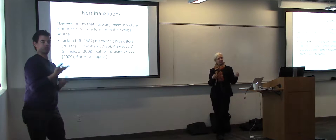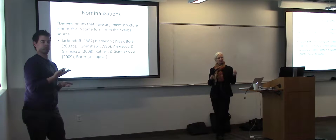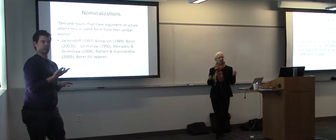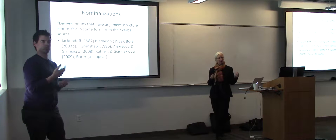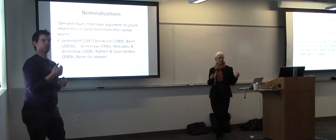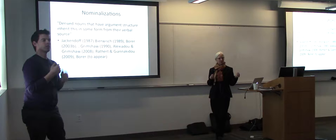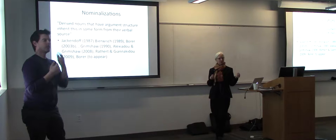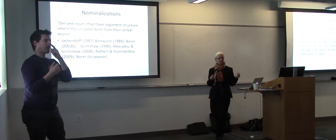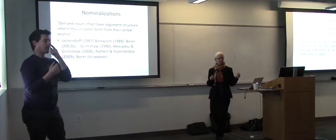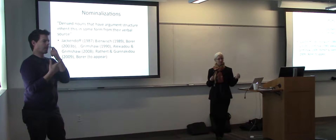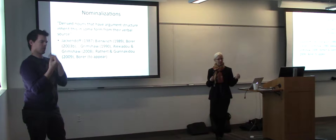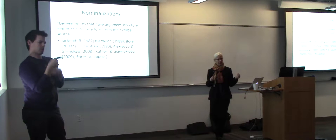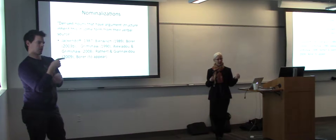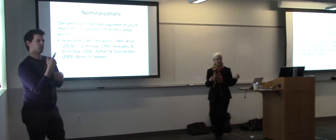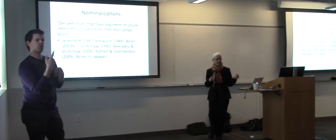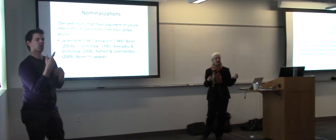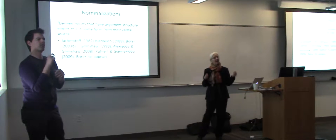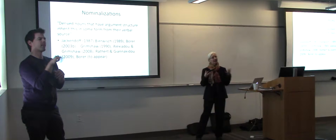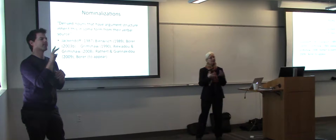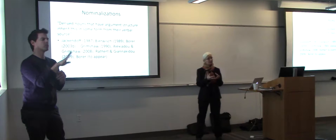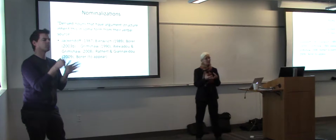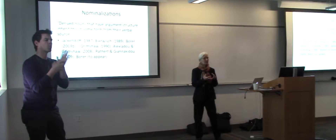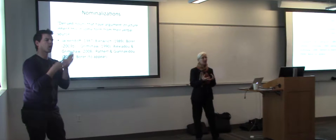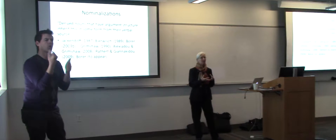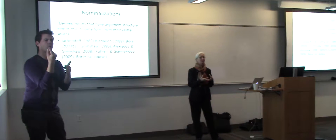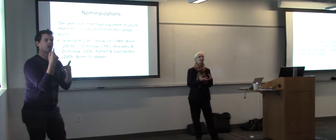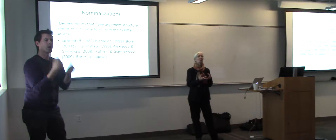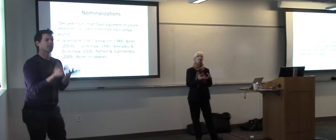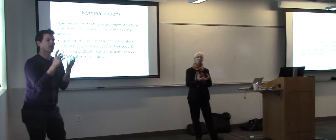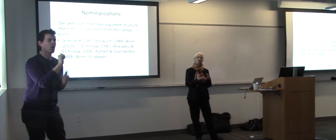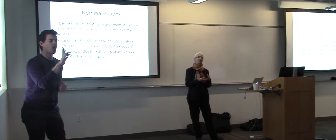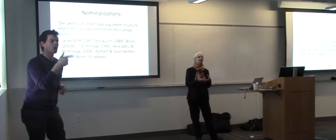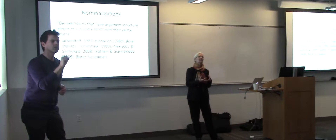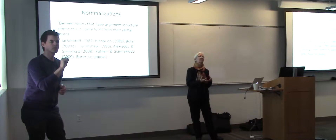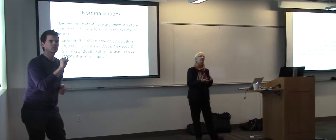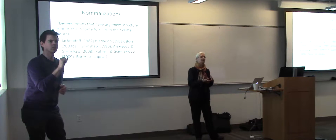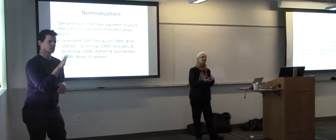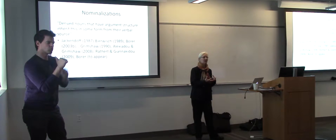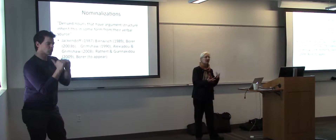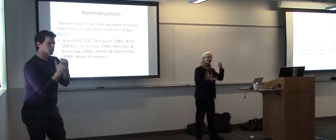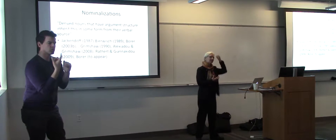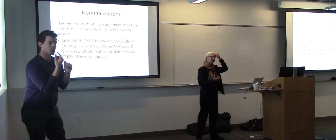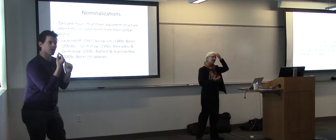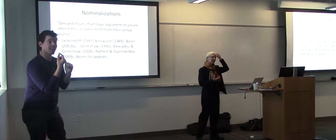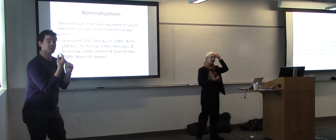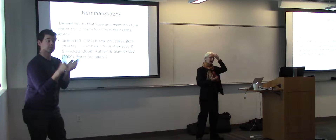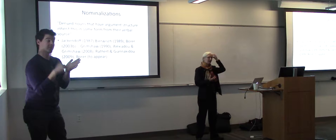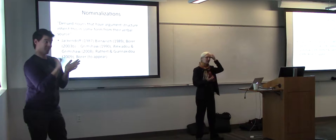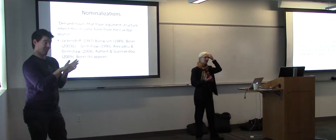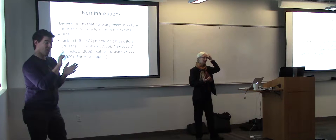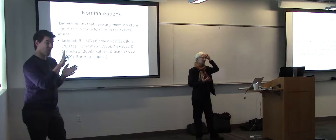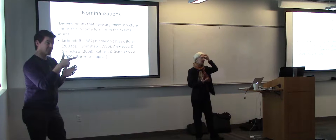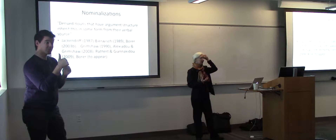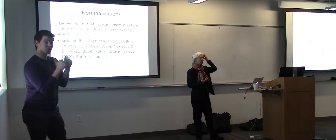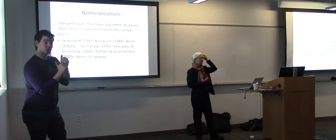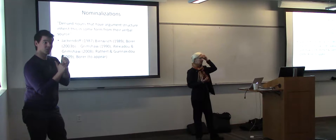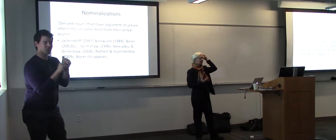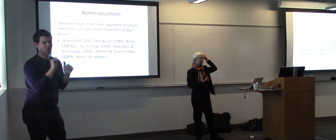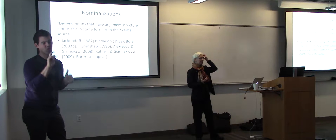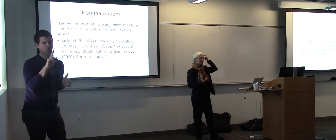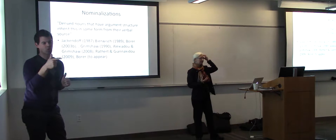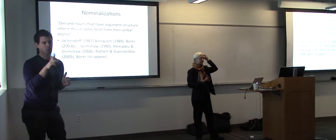different types of argument structure they have, and sometimes those will become fossilized in a noun,